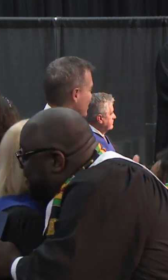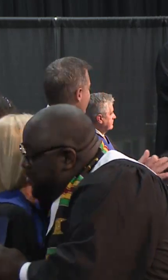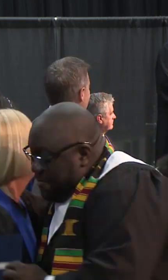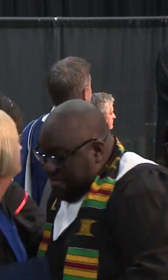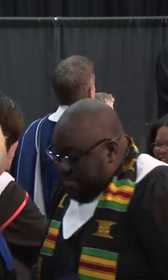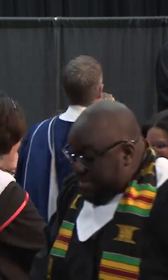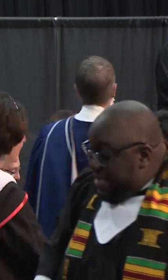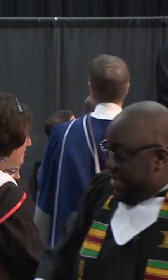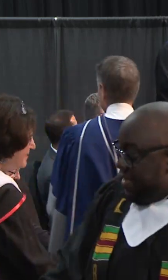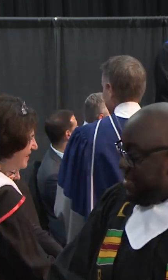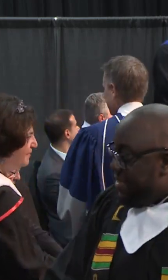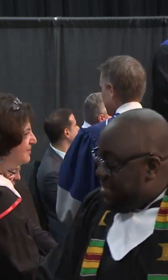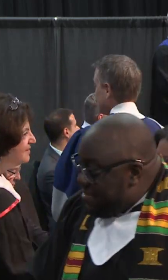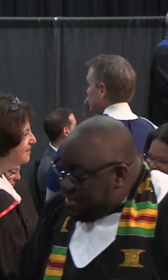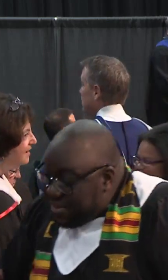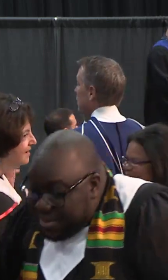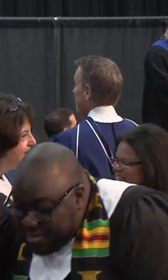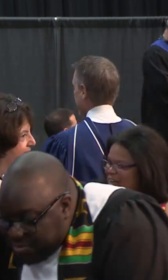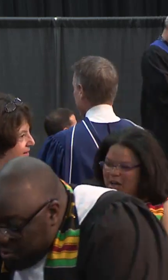With honors, Nicole Thibault.